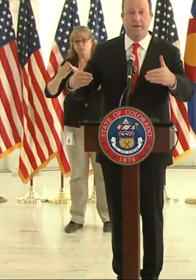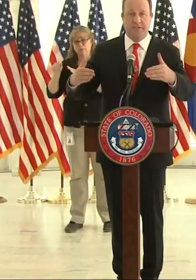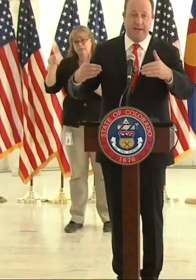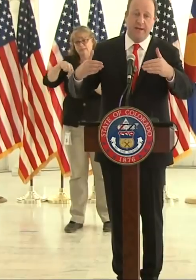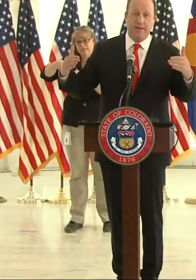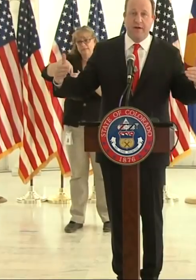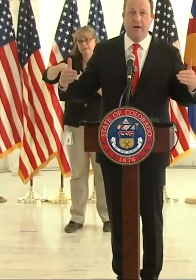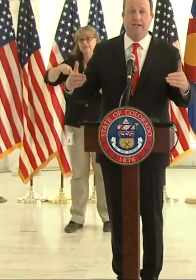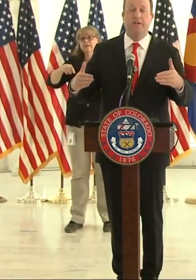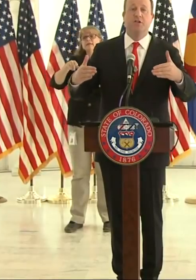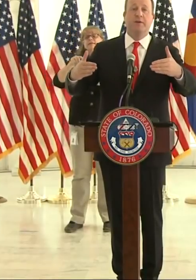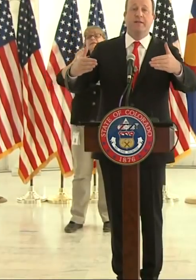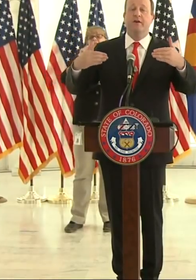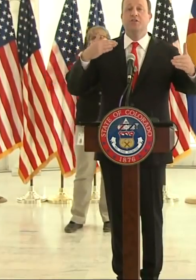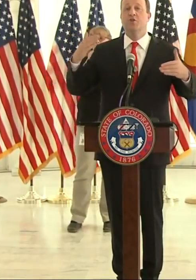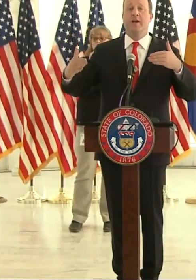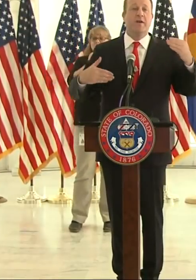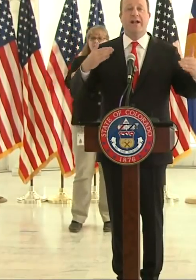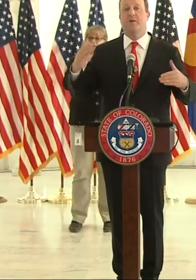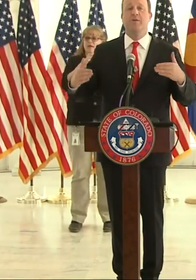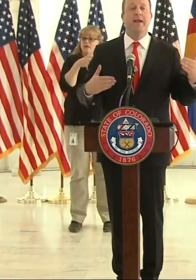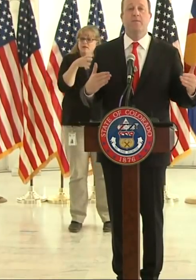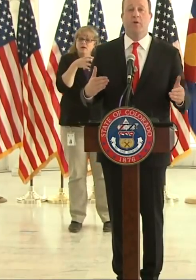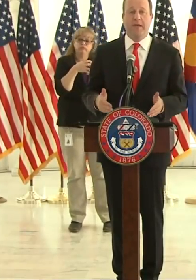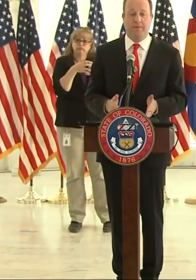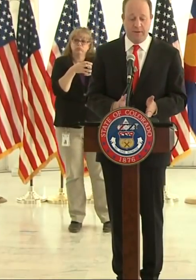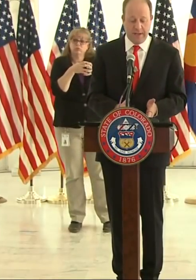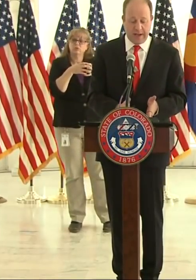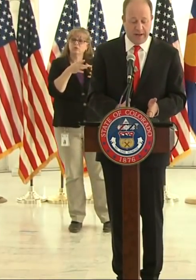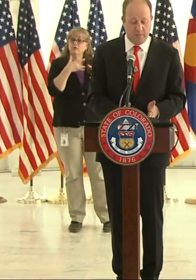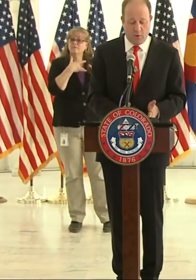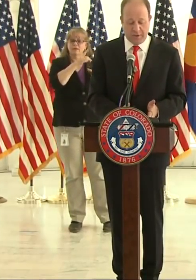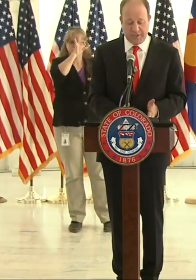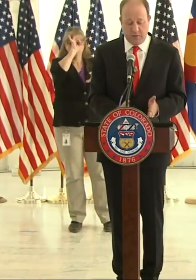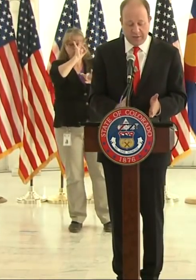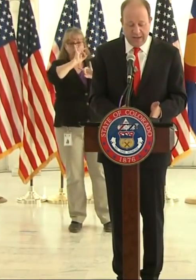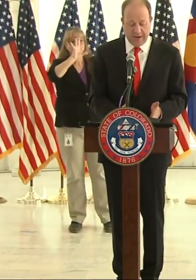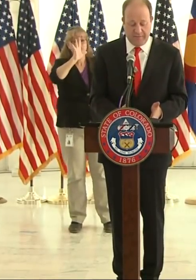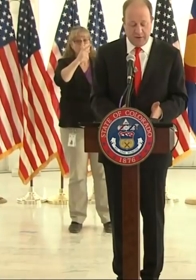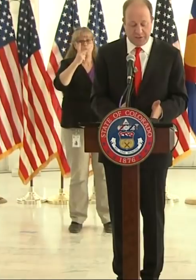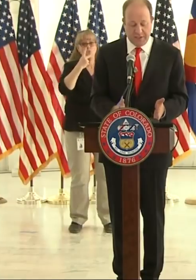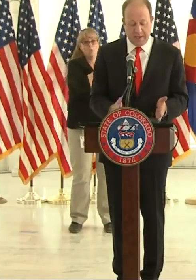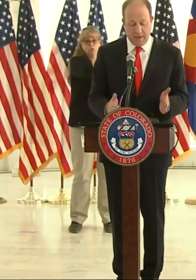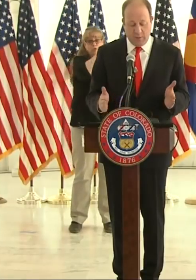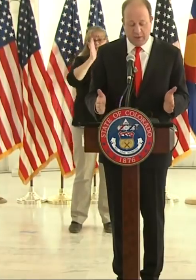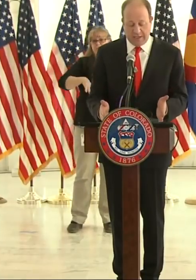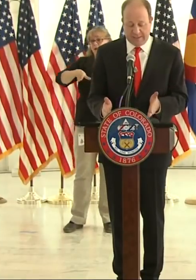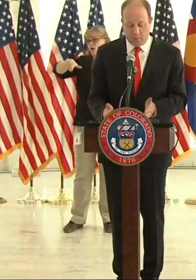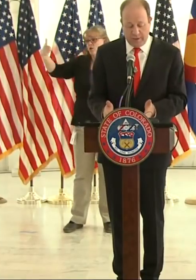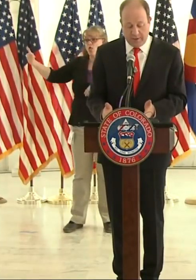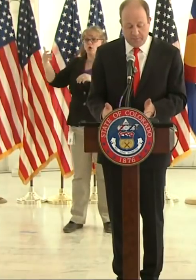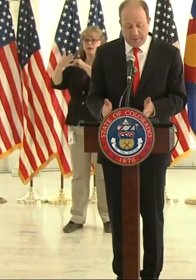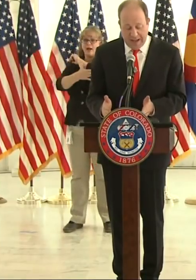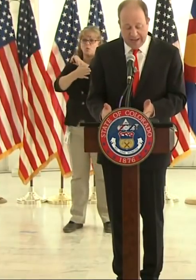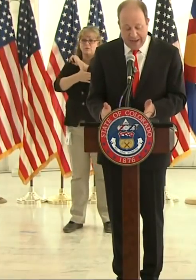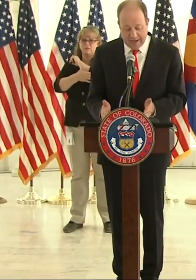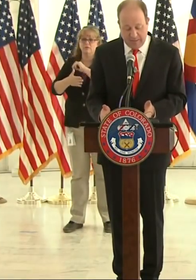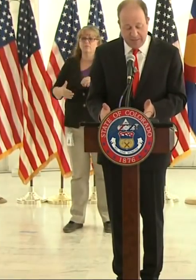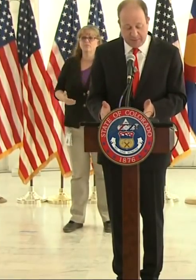down others that are not social, but those who interacted with many more people got it more. So a lot of folks We lost some